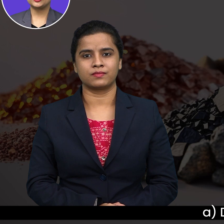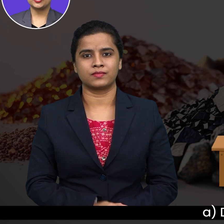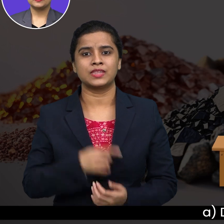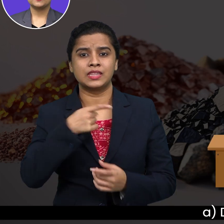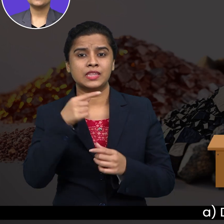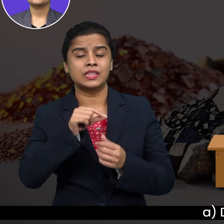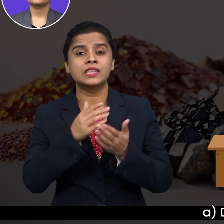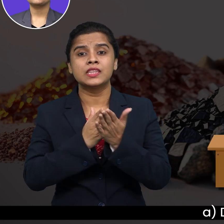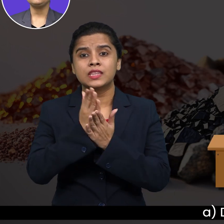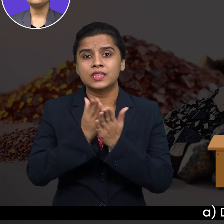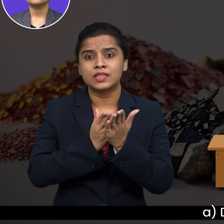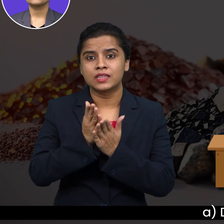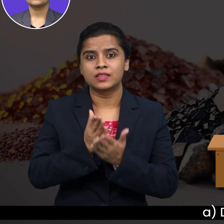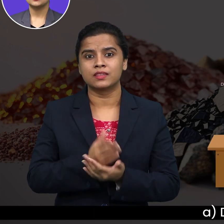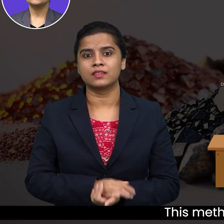distillation.